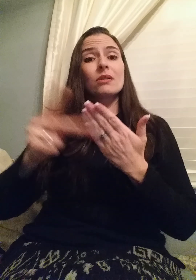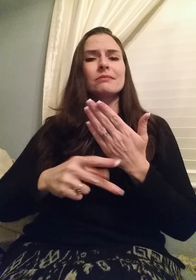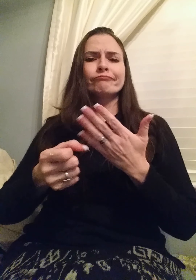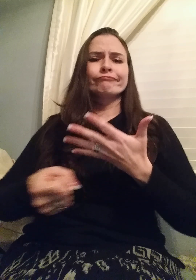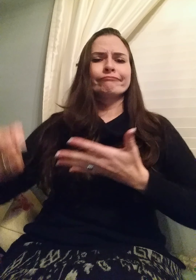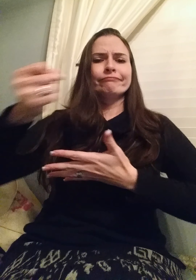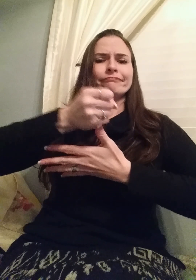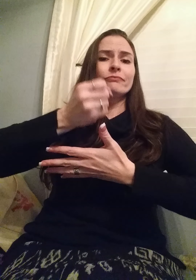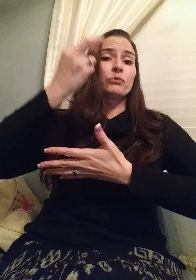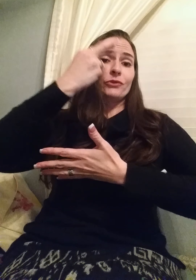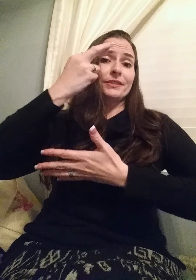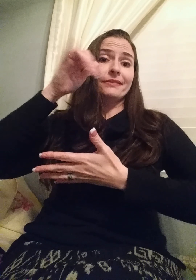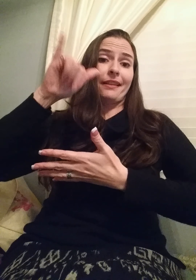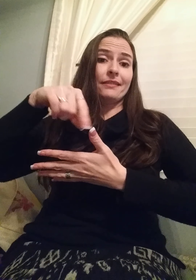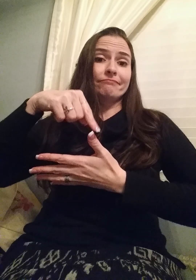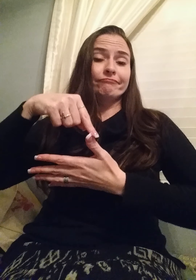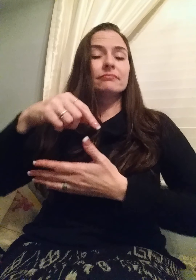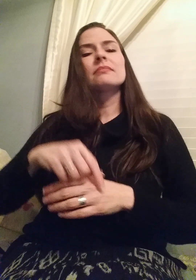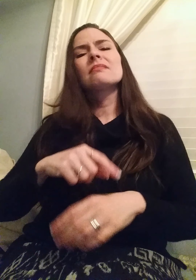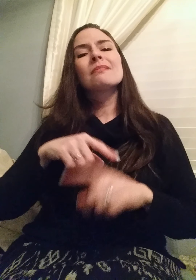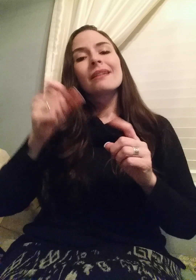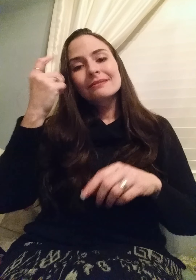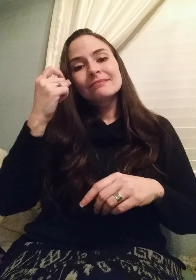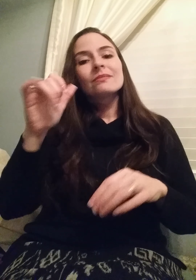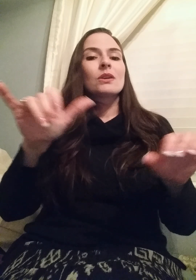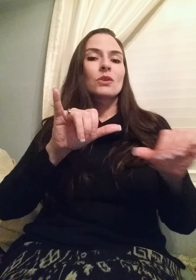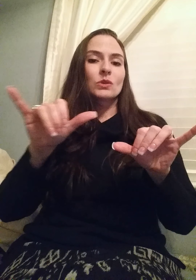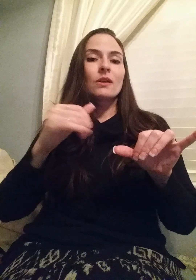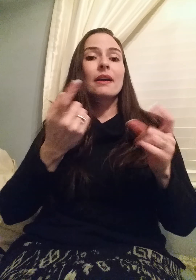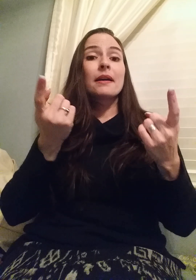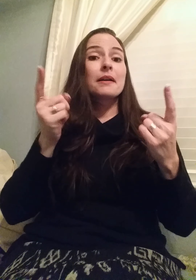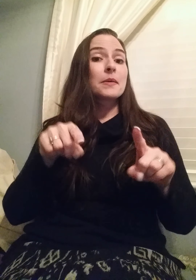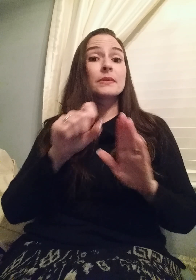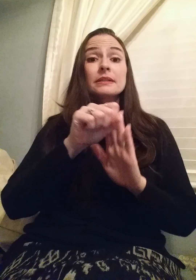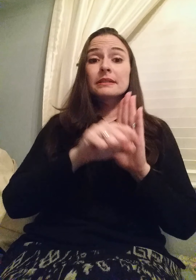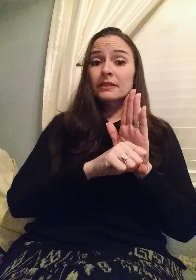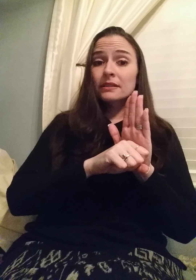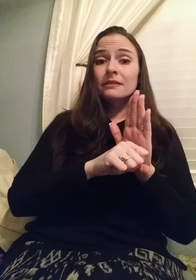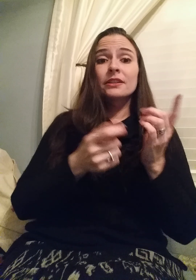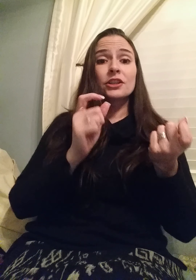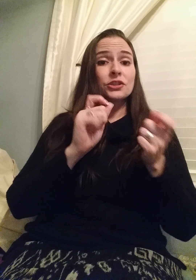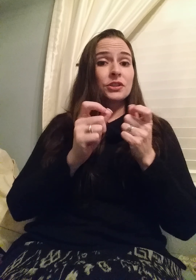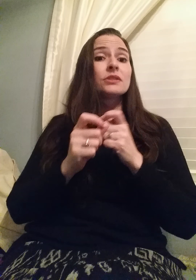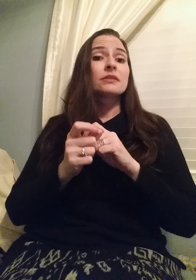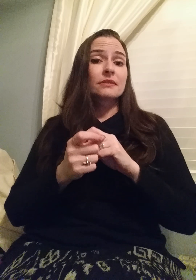also many state changes which came down both for workforce and core